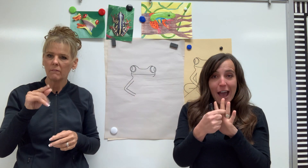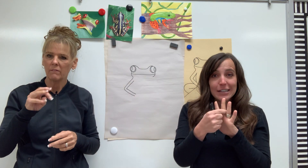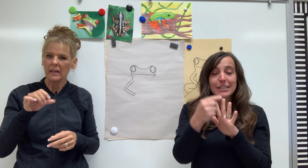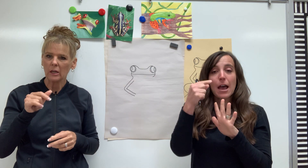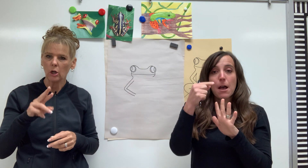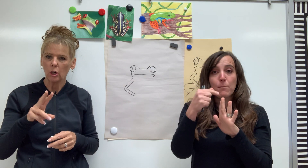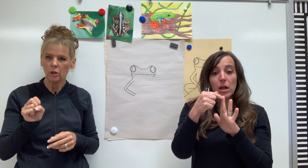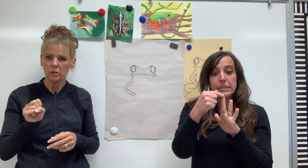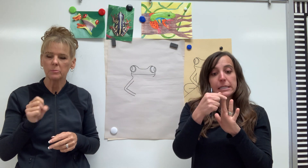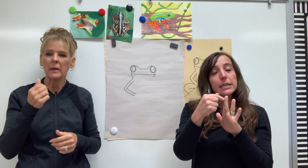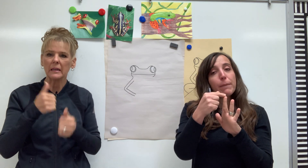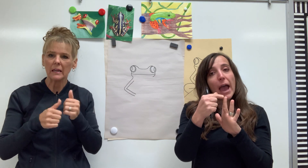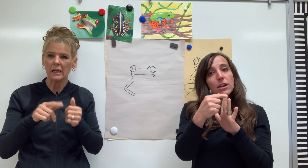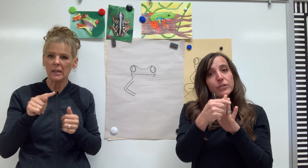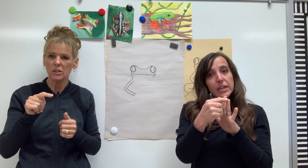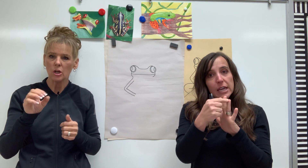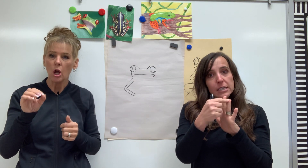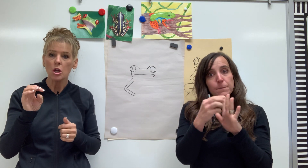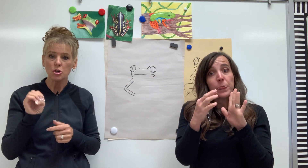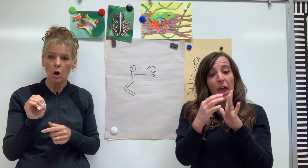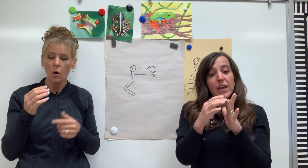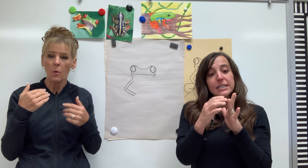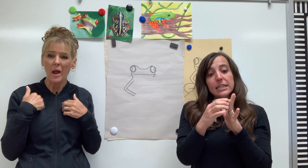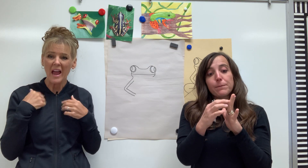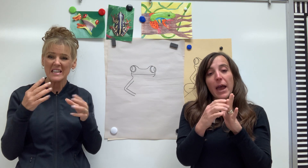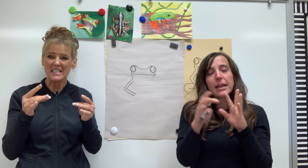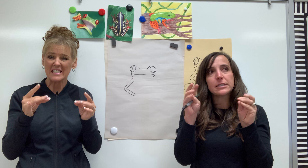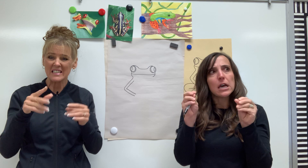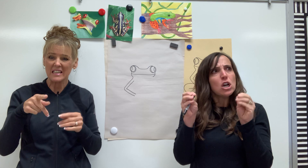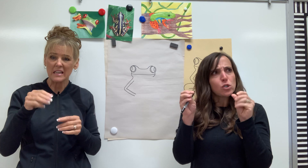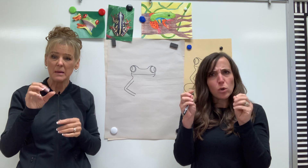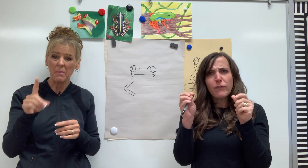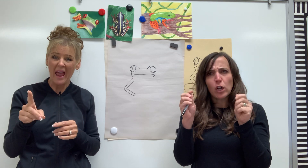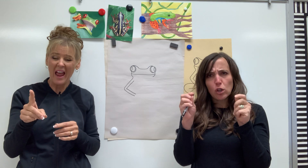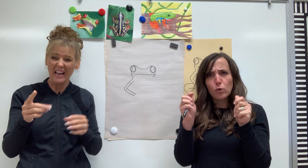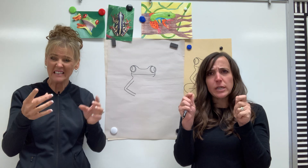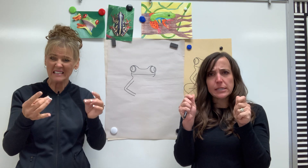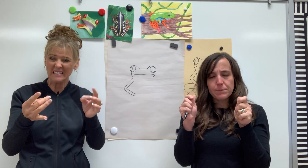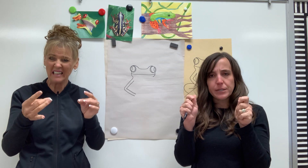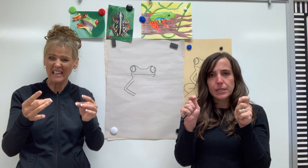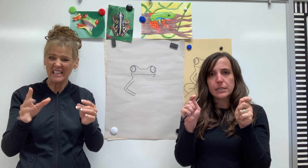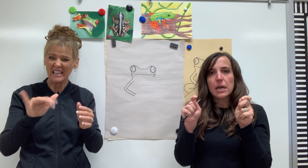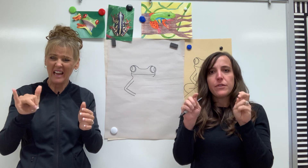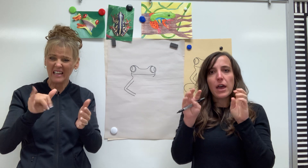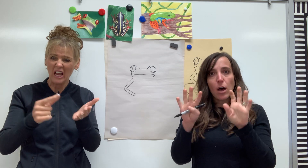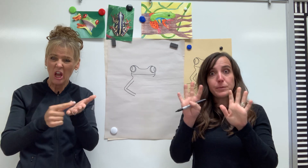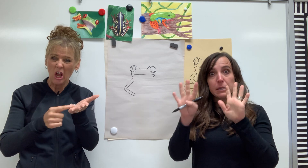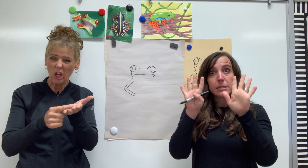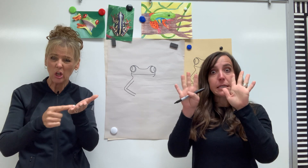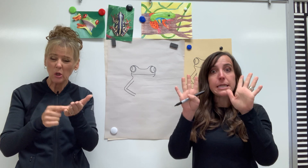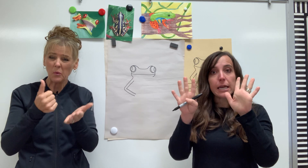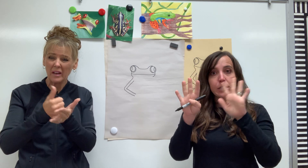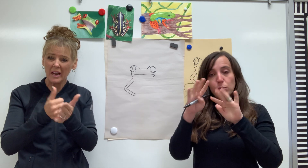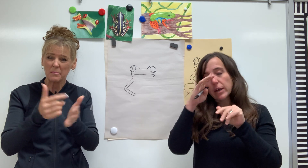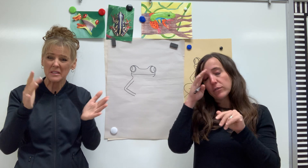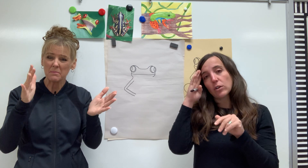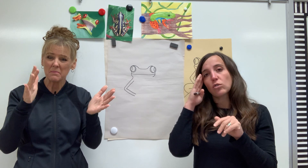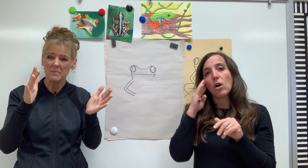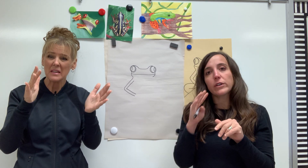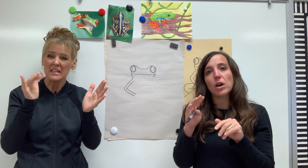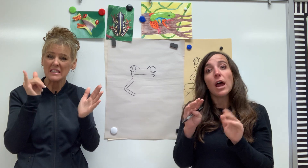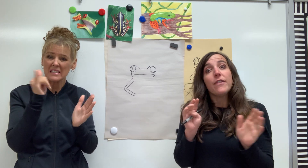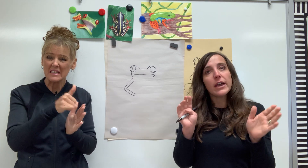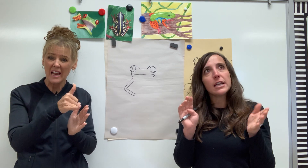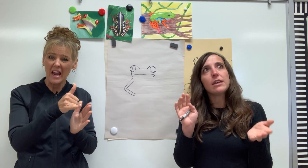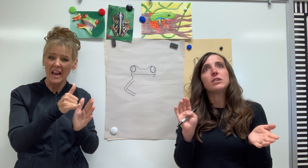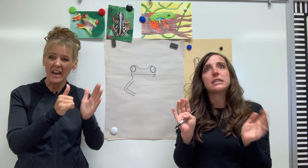toe has a sticky pad on the end. And that sticky pad has sort of a gluey substance that helps them stick to whatever they're